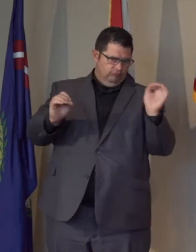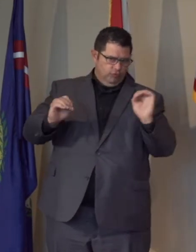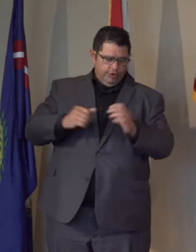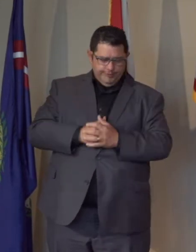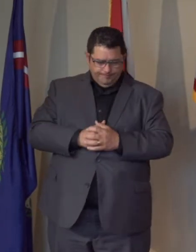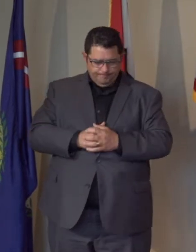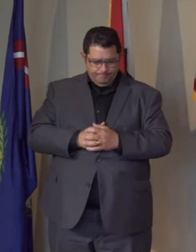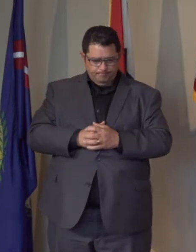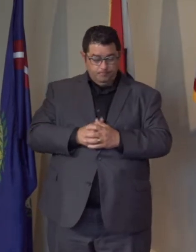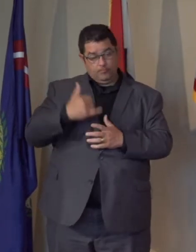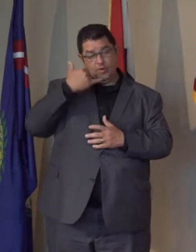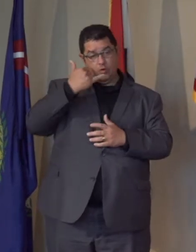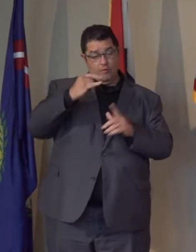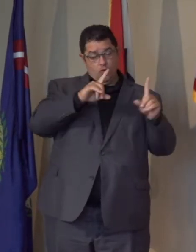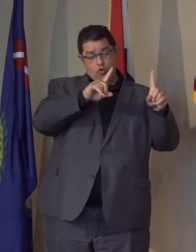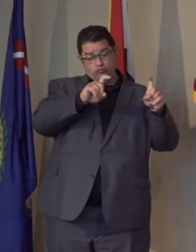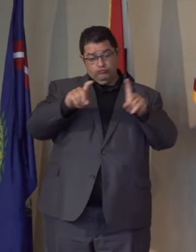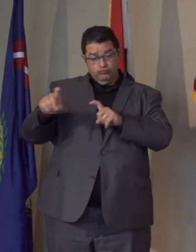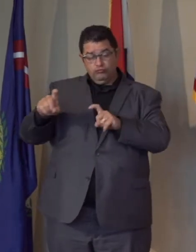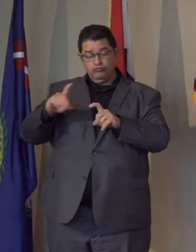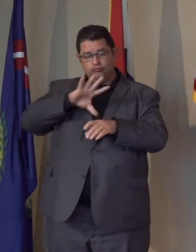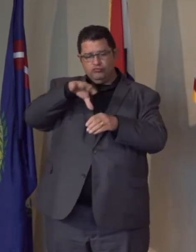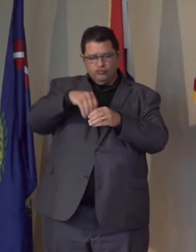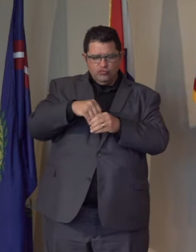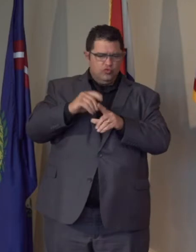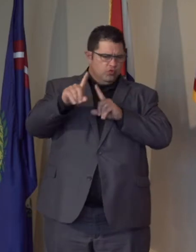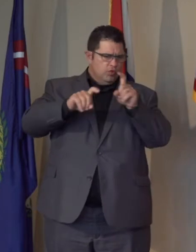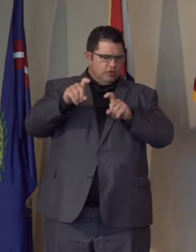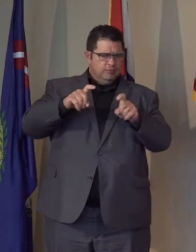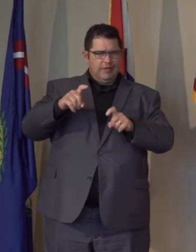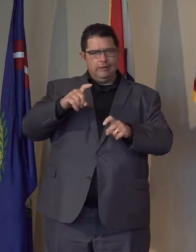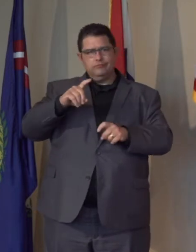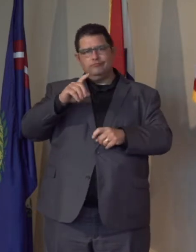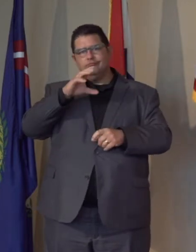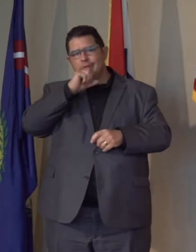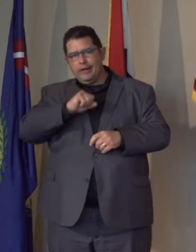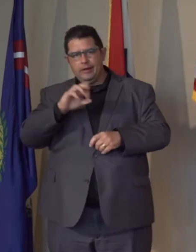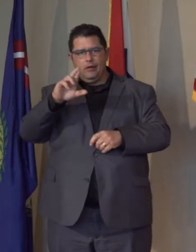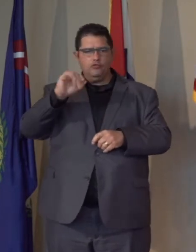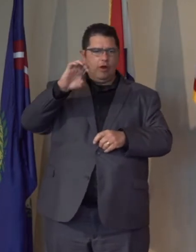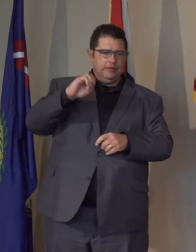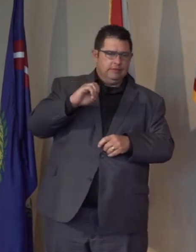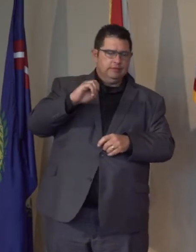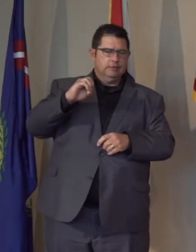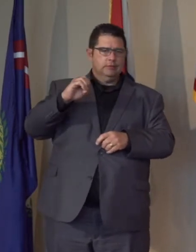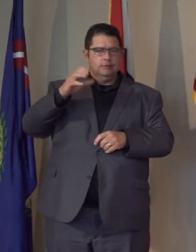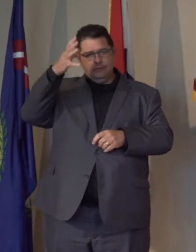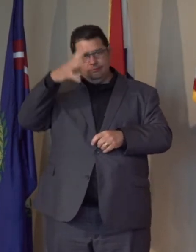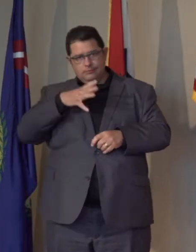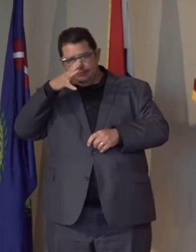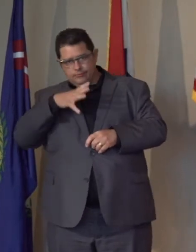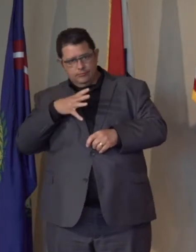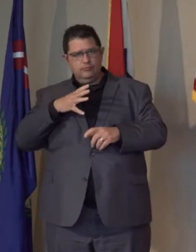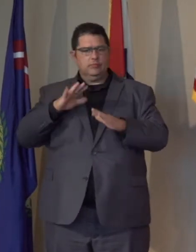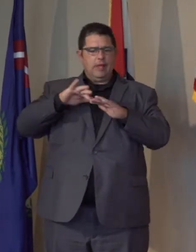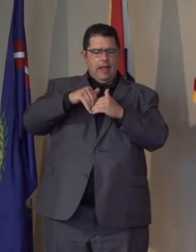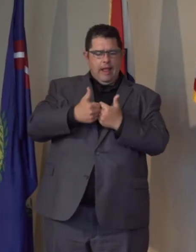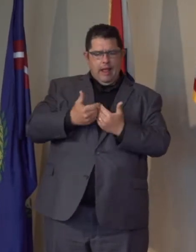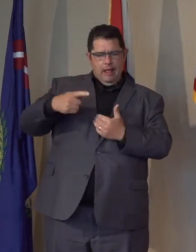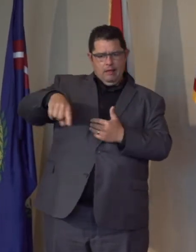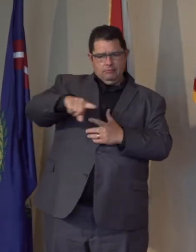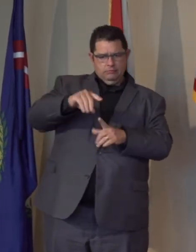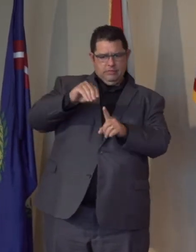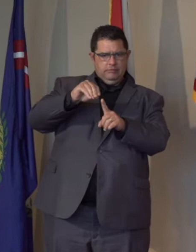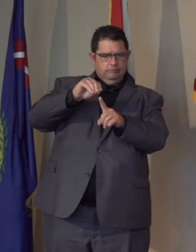about race, gender, and age, and other questions to determine how participants may have been affected